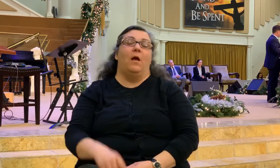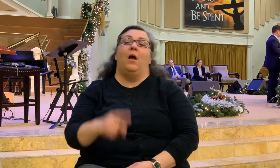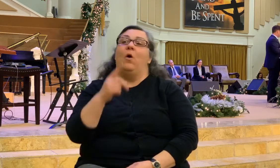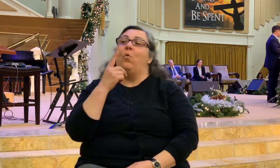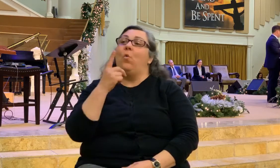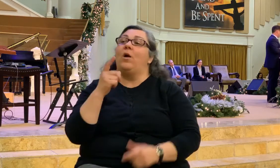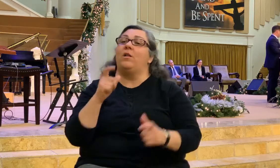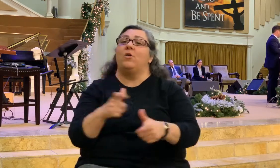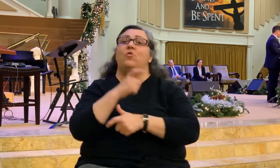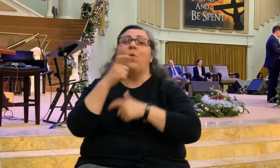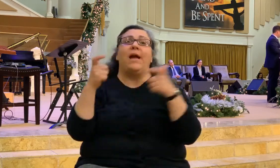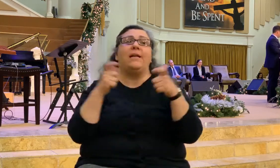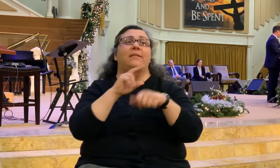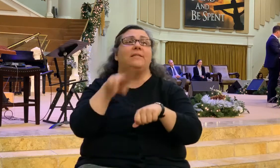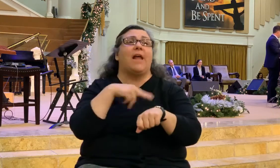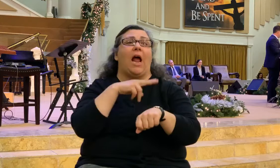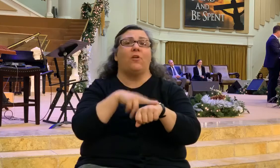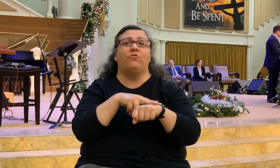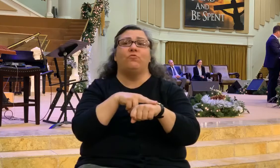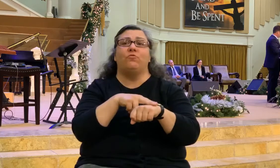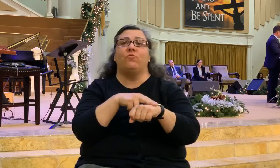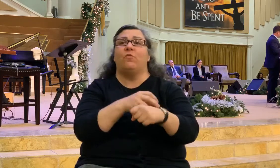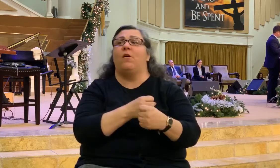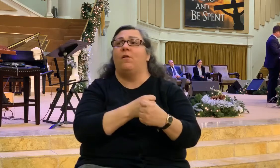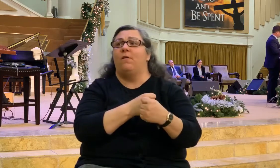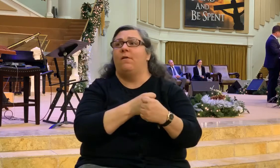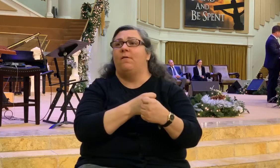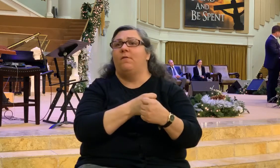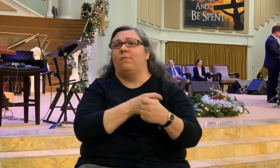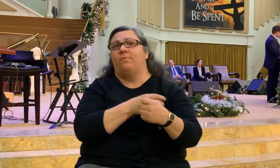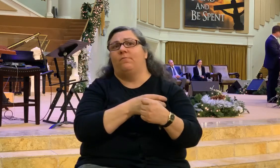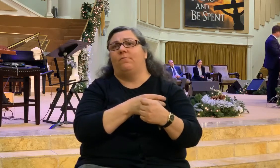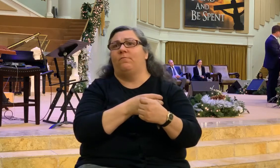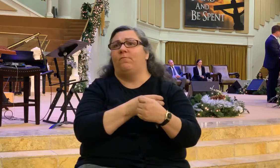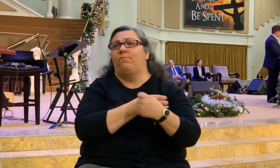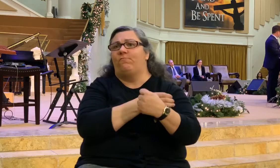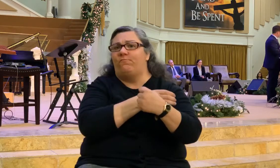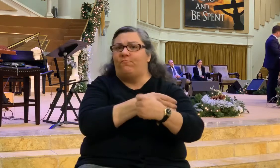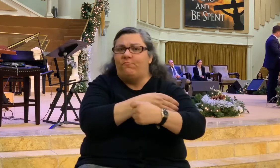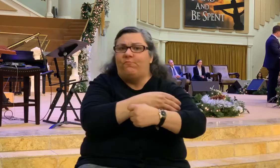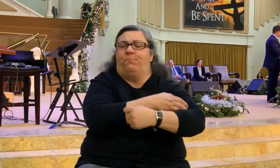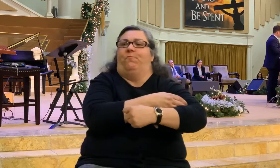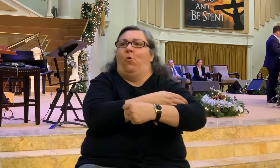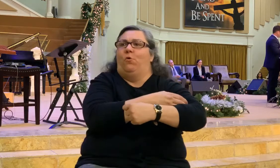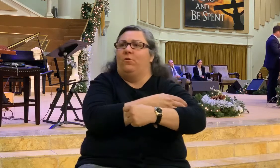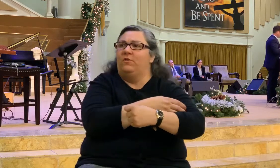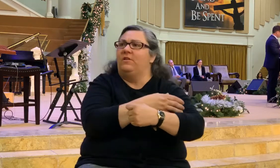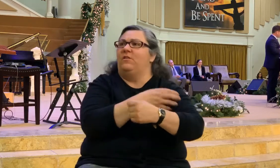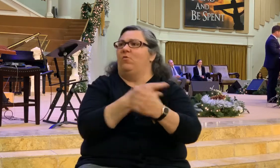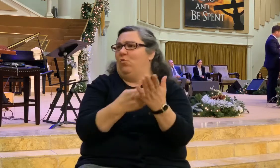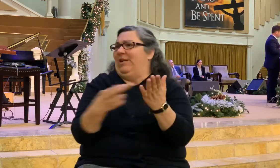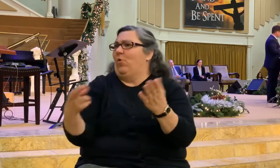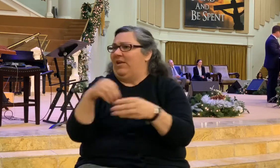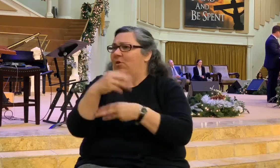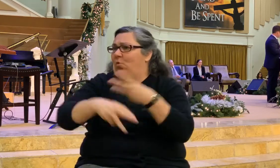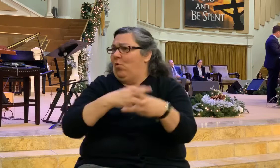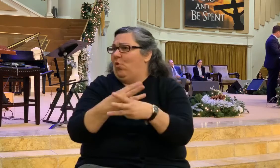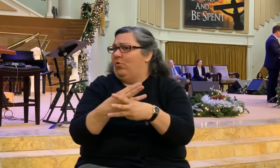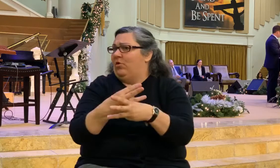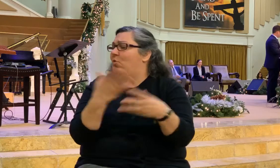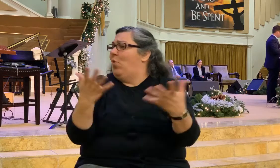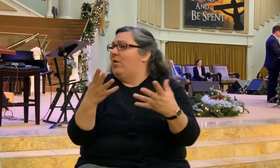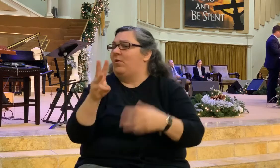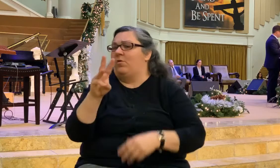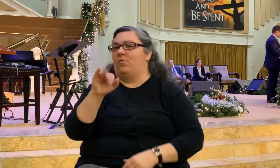natural forces in the world and a resource is wind. For thousands